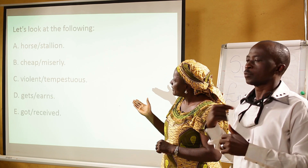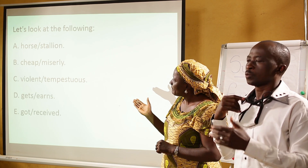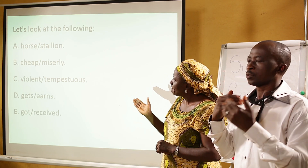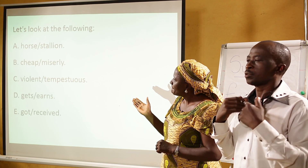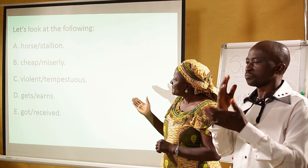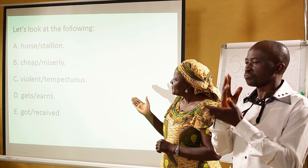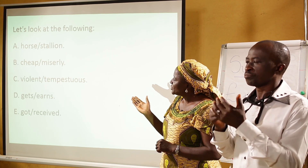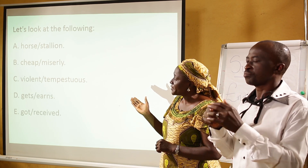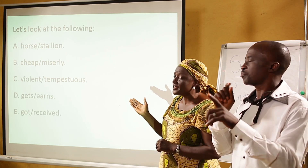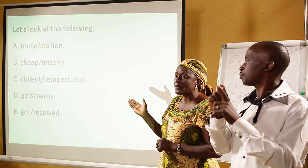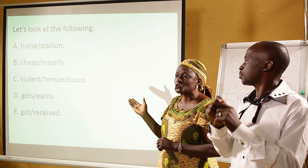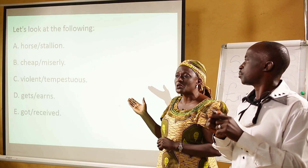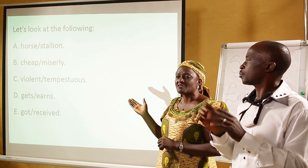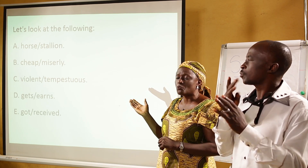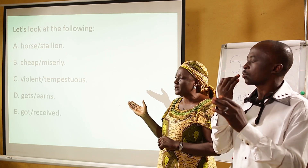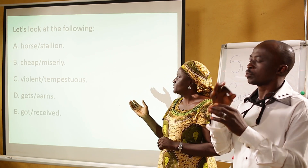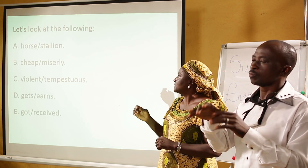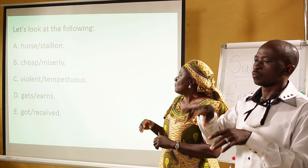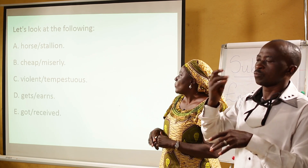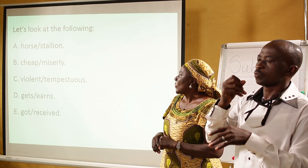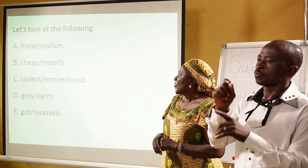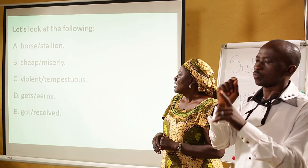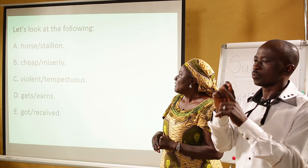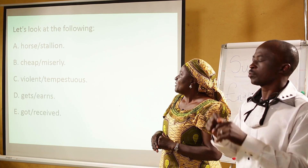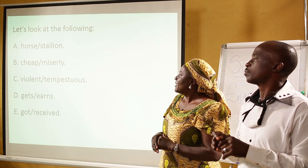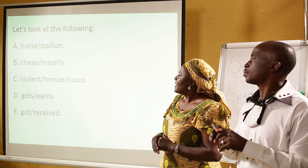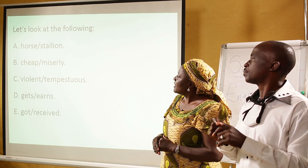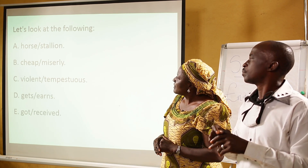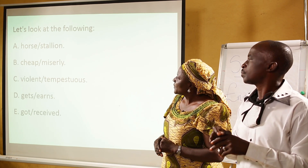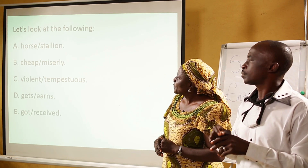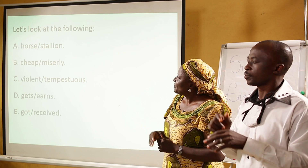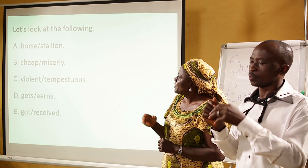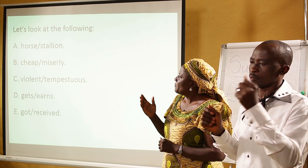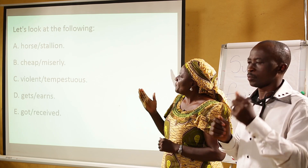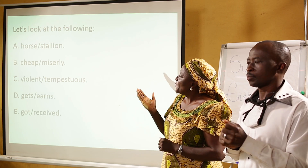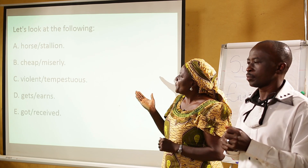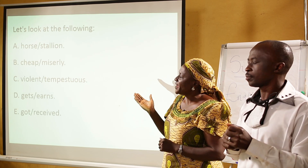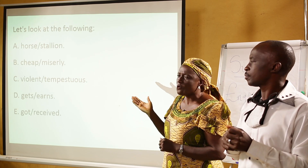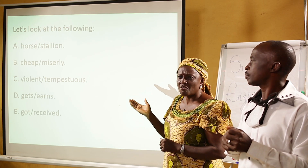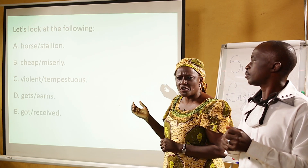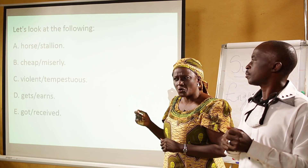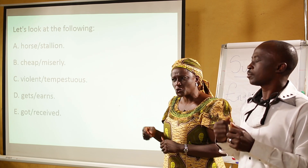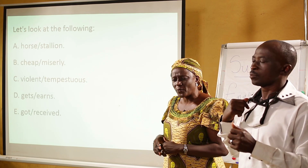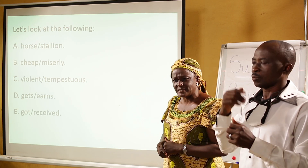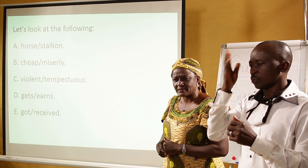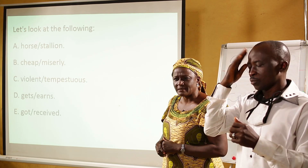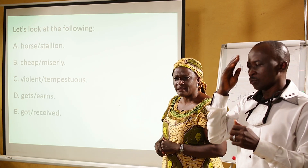words here, talking about choice of words. A, we know of the horse already.